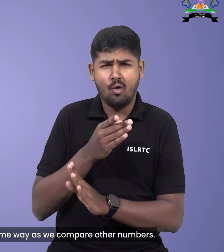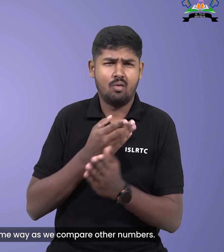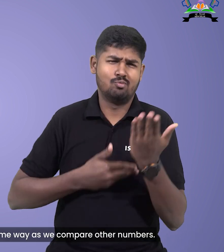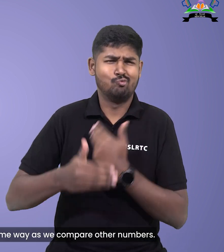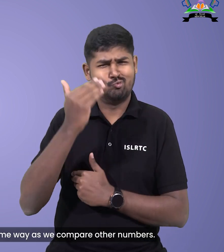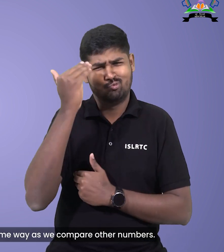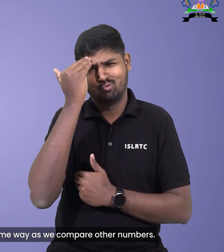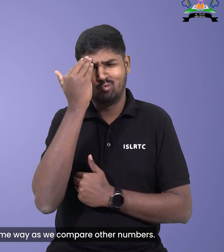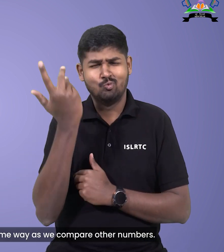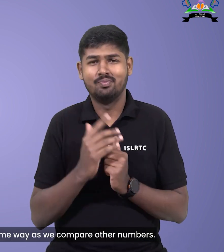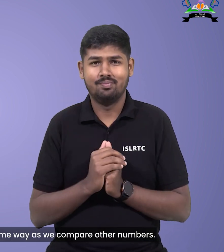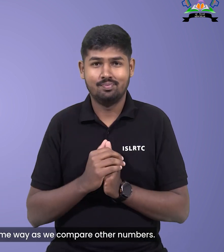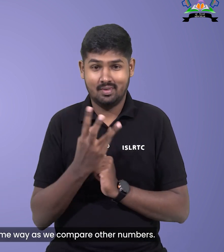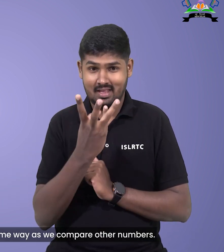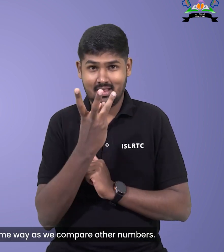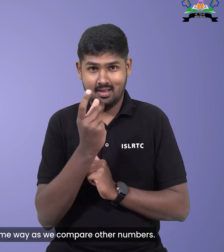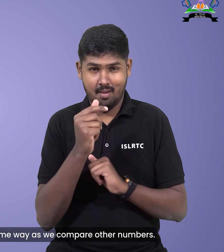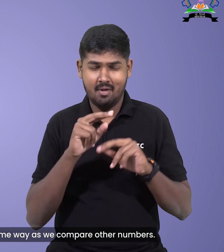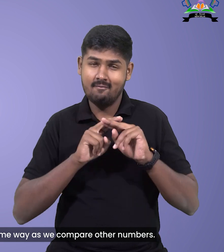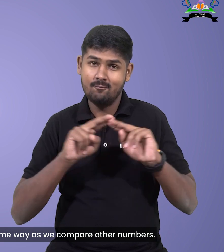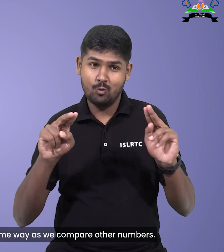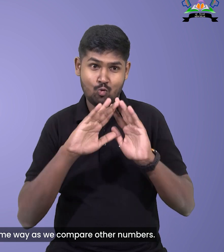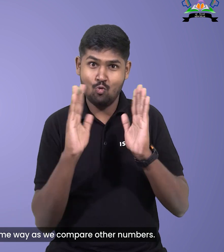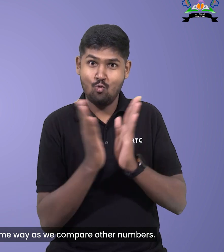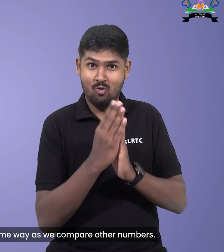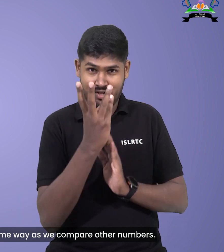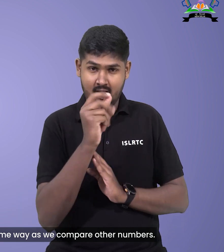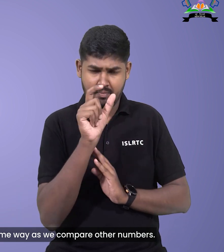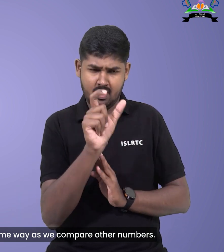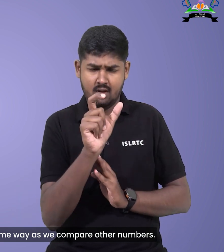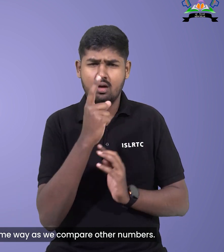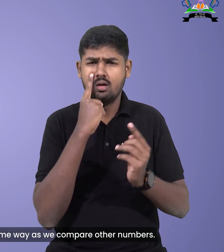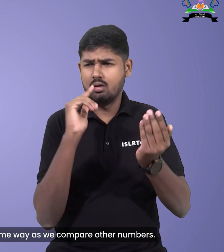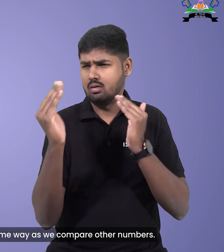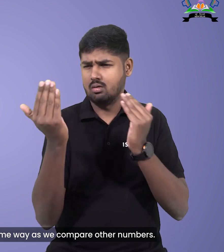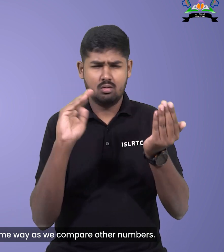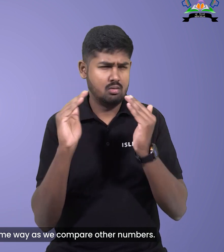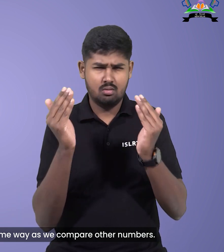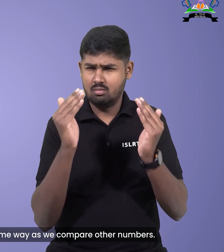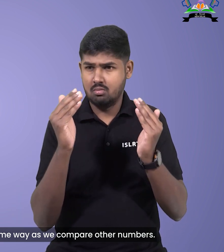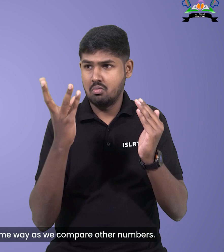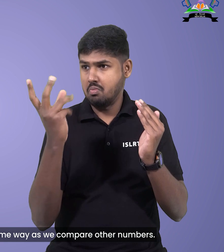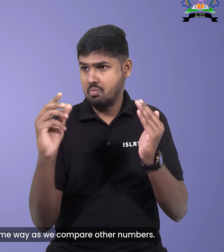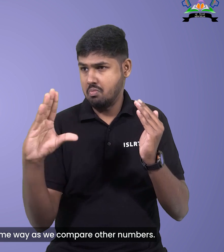Decimal numbers can be compared in the same way as we compare other numbers.